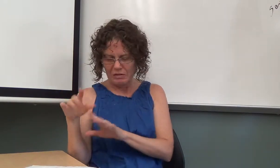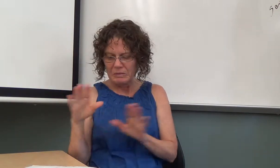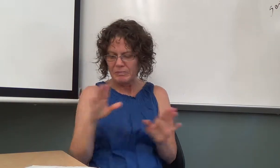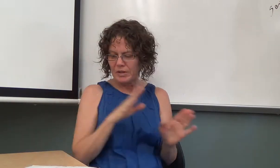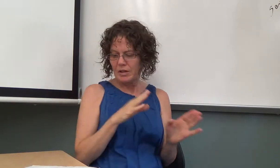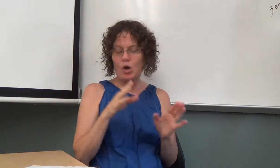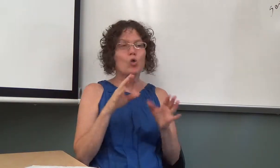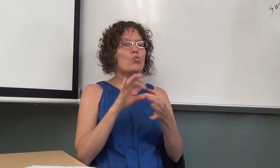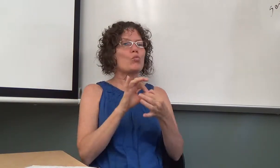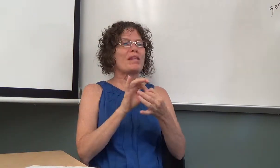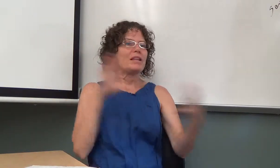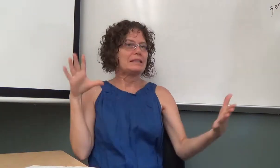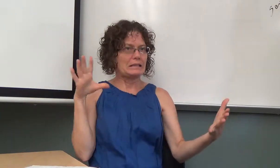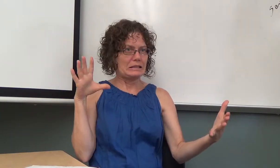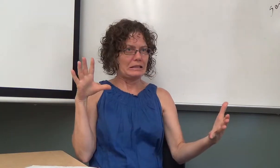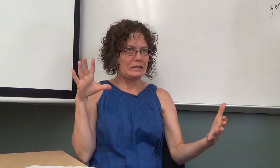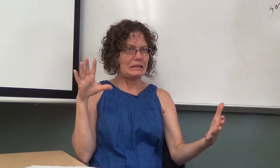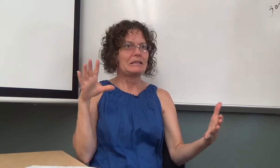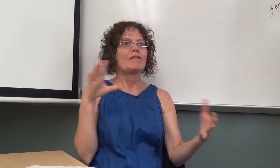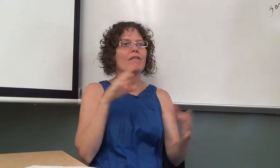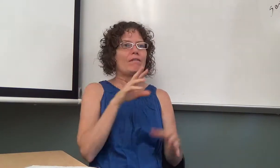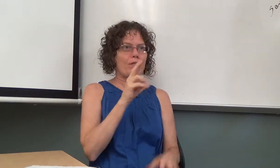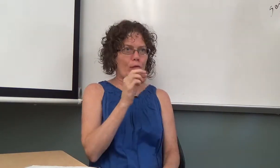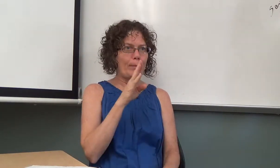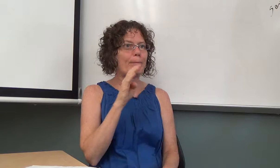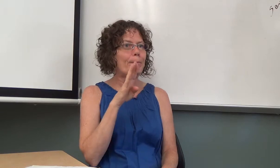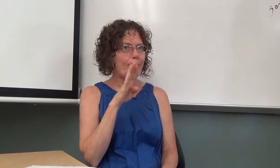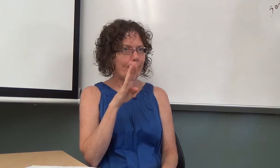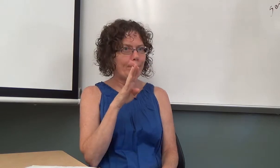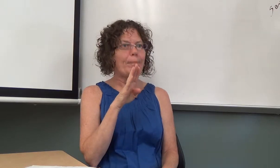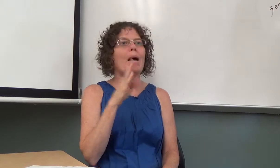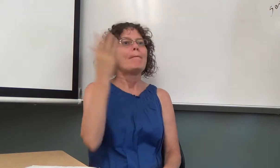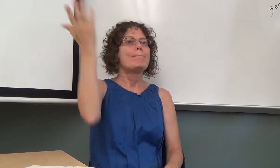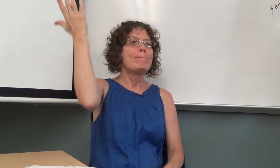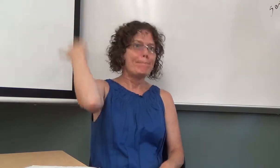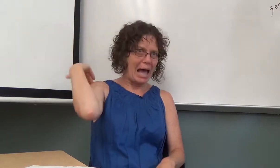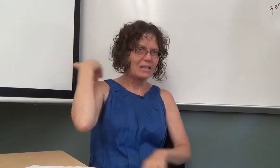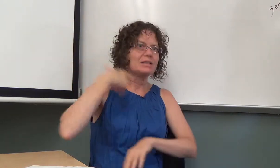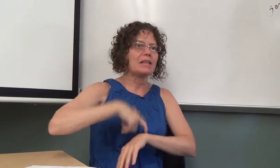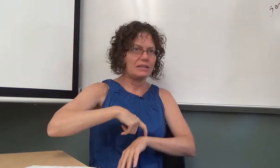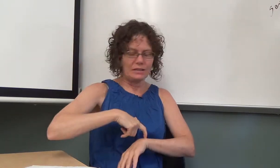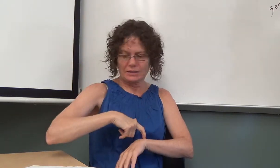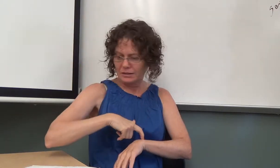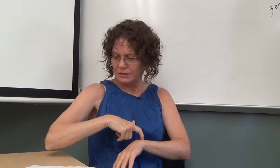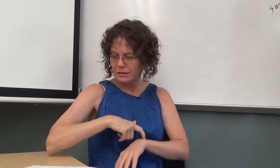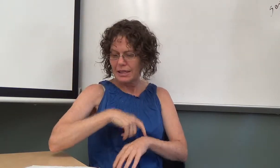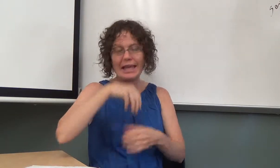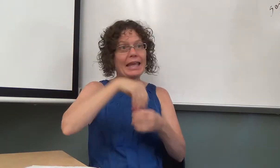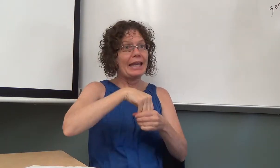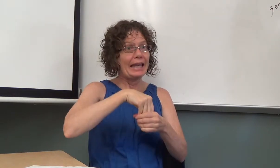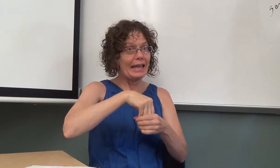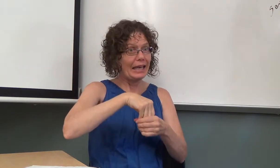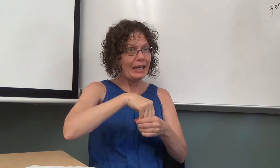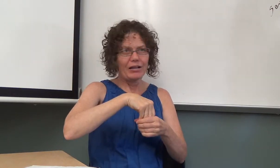Verb. Verb. Well done. What tense is it, Brian? Past tense. Nice. What about in? No.